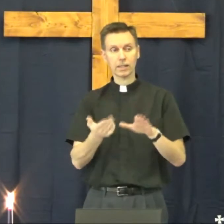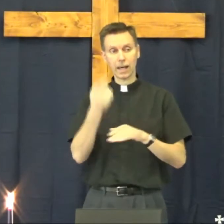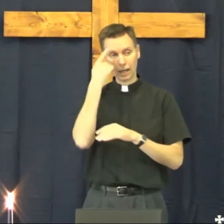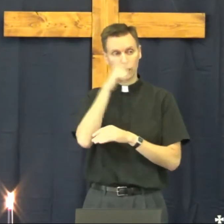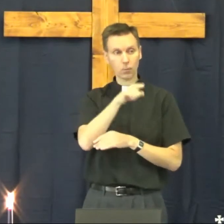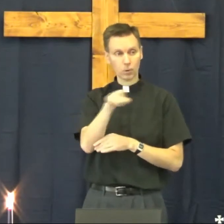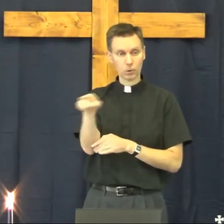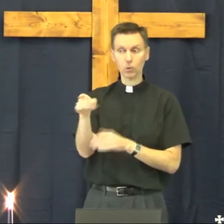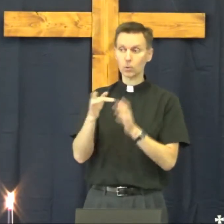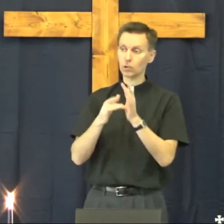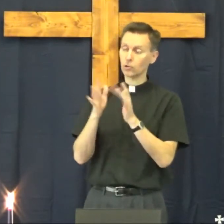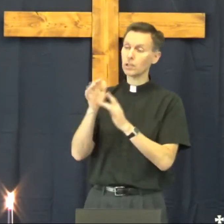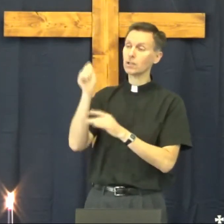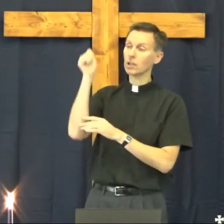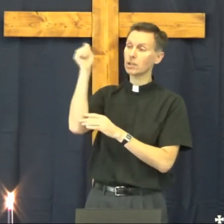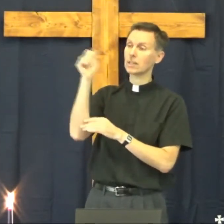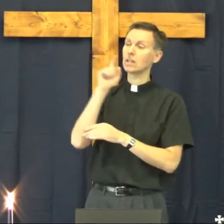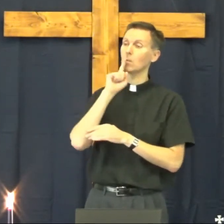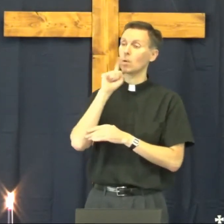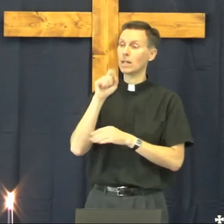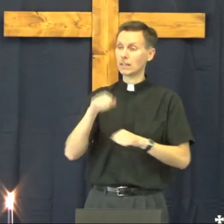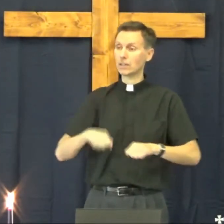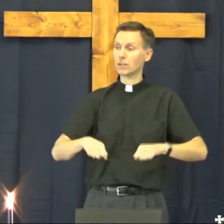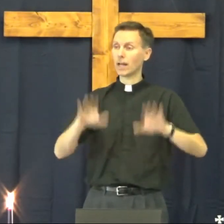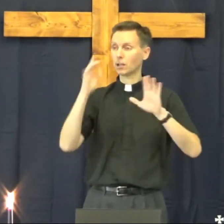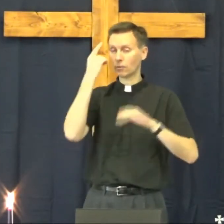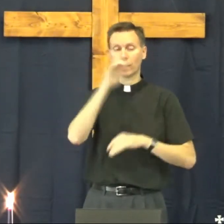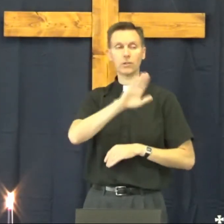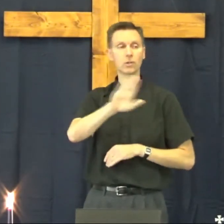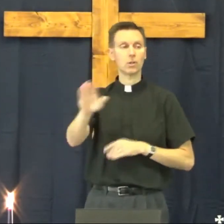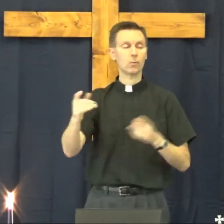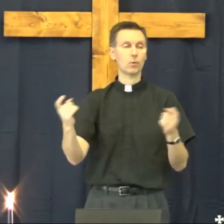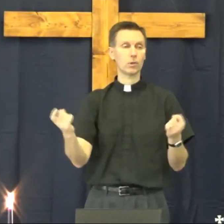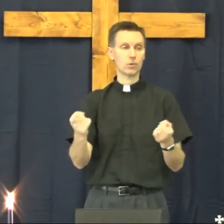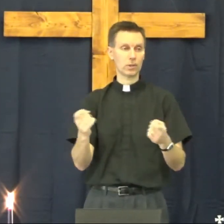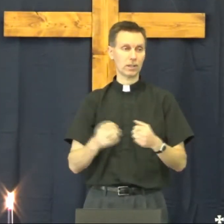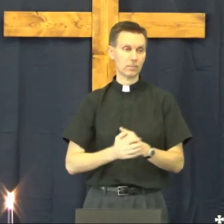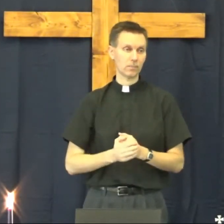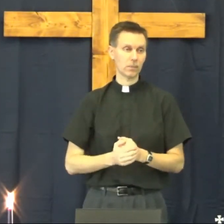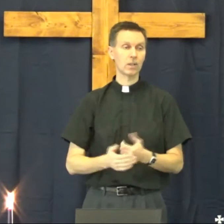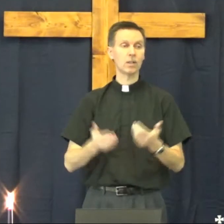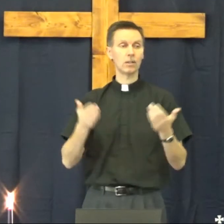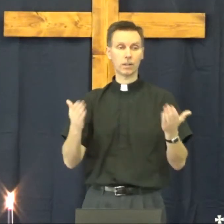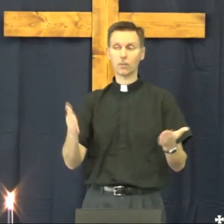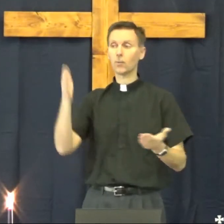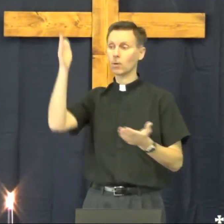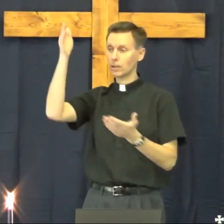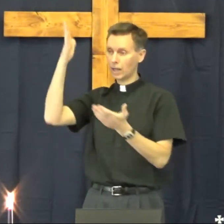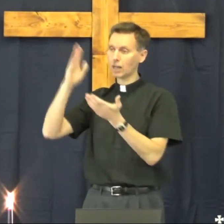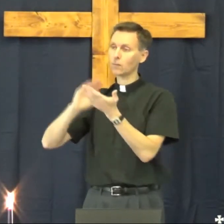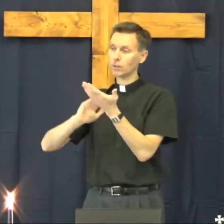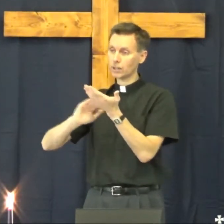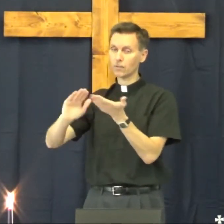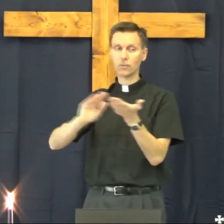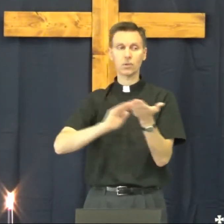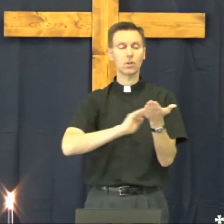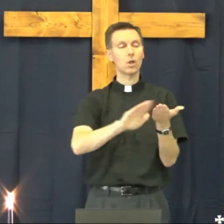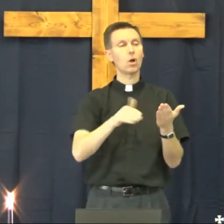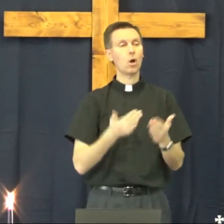die for you. Jesus was the sacrifice for your sin. Therefore, God forgives